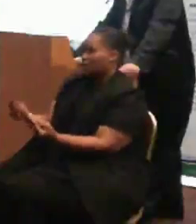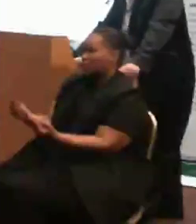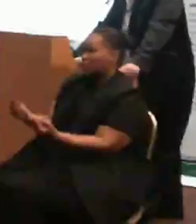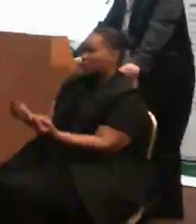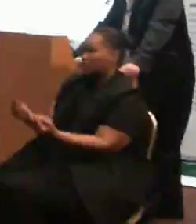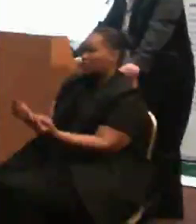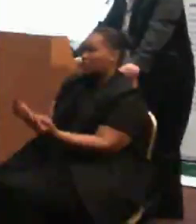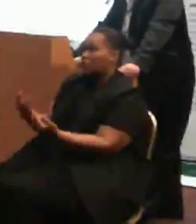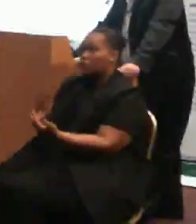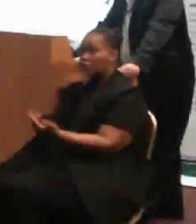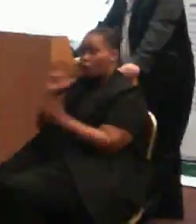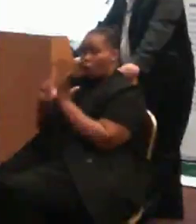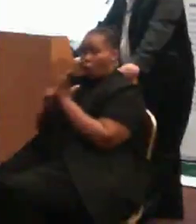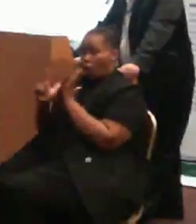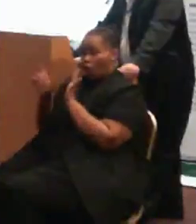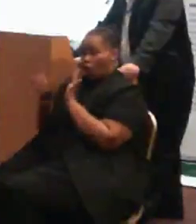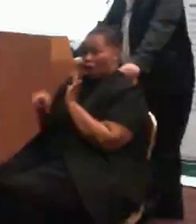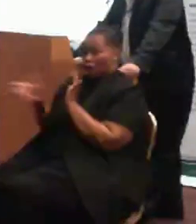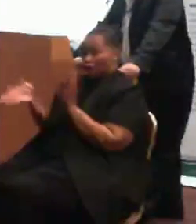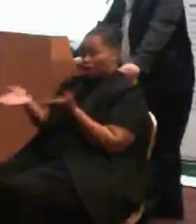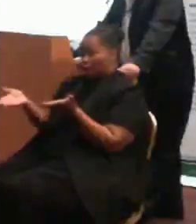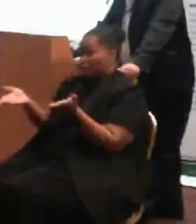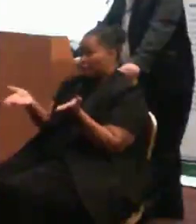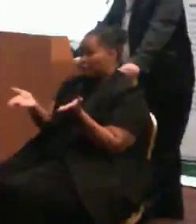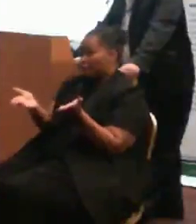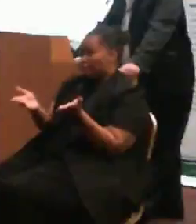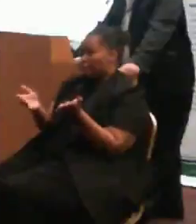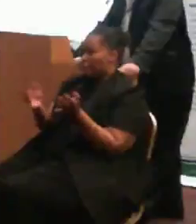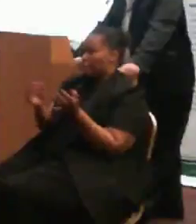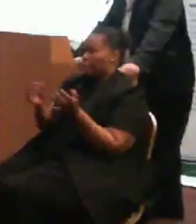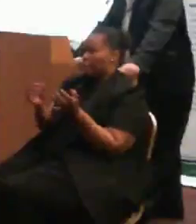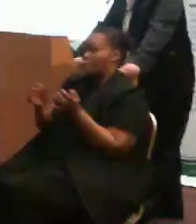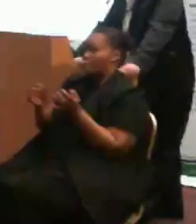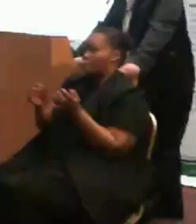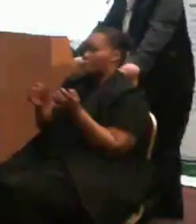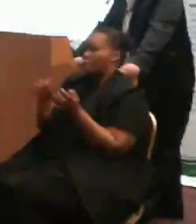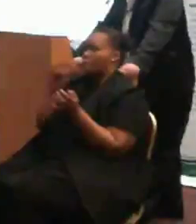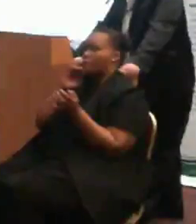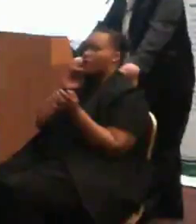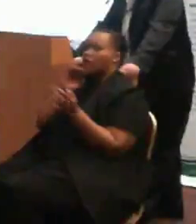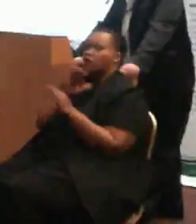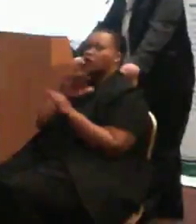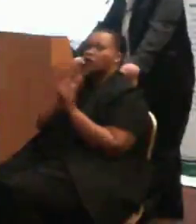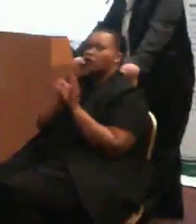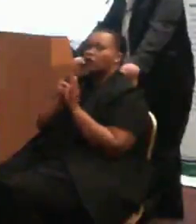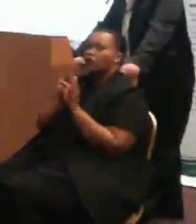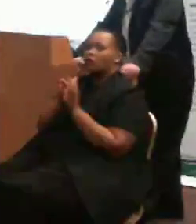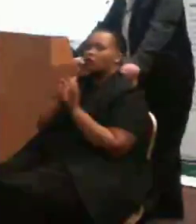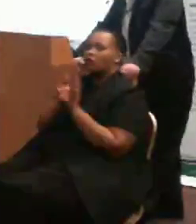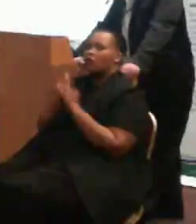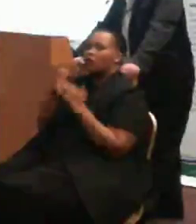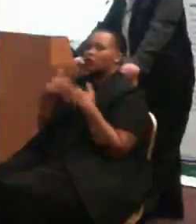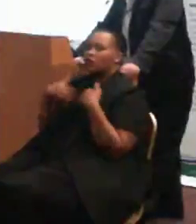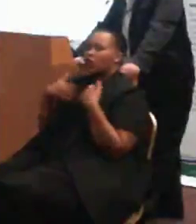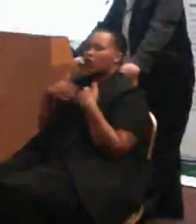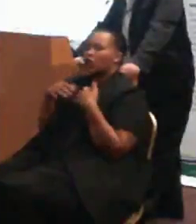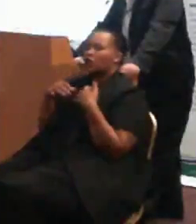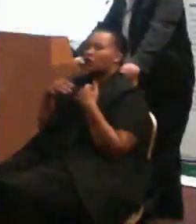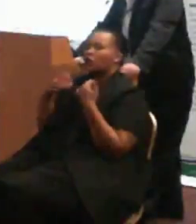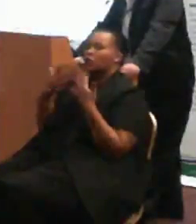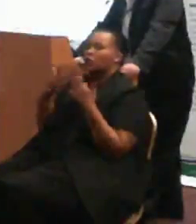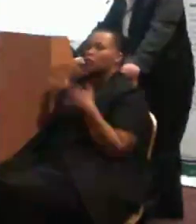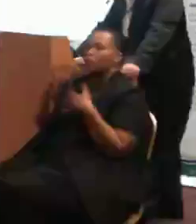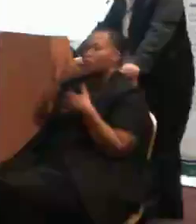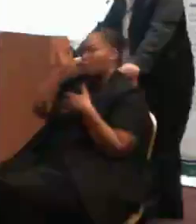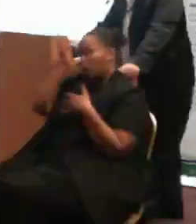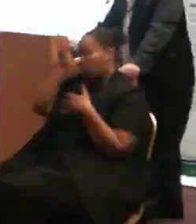words onto Eskom? Therefore, Eskom is no longer a going concern. And don't be surprised if your lenders come to you during the March